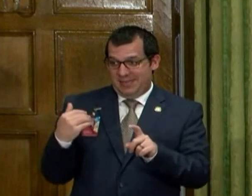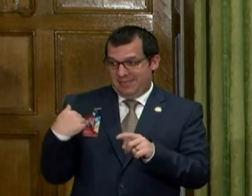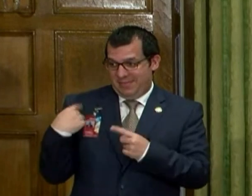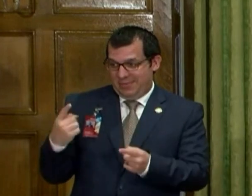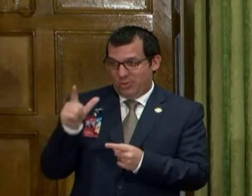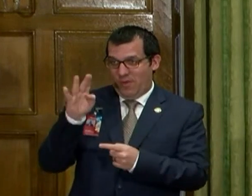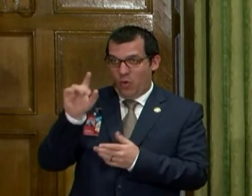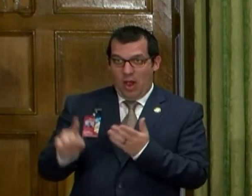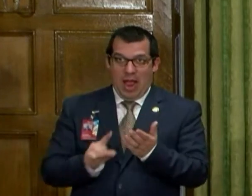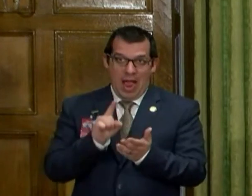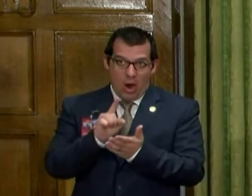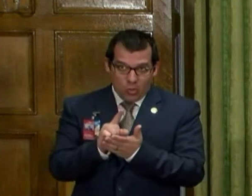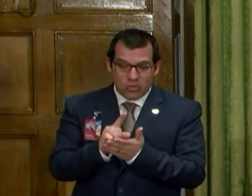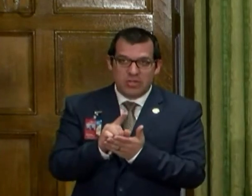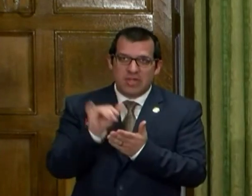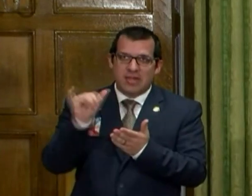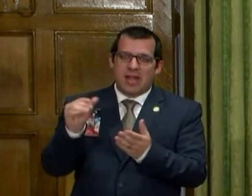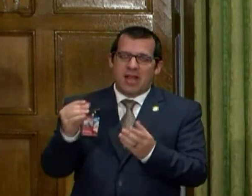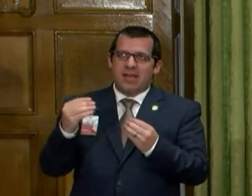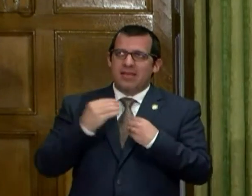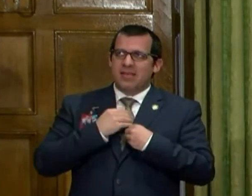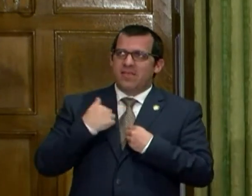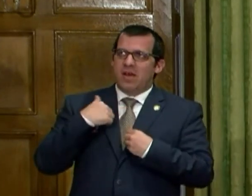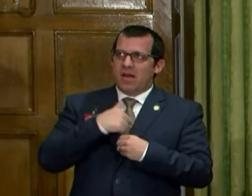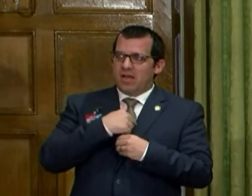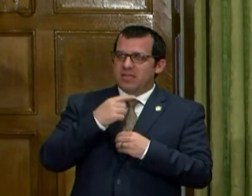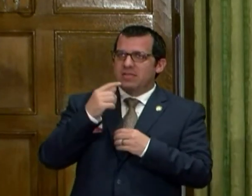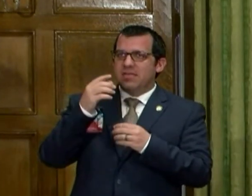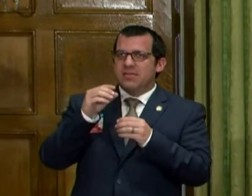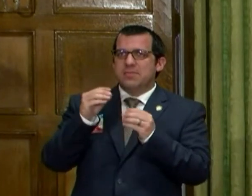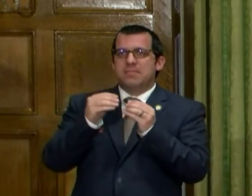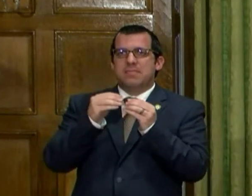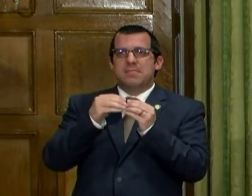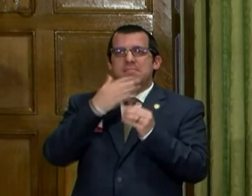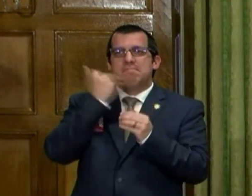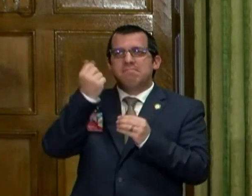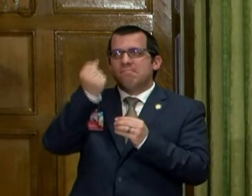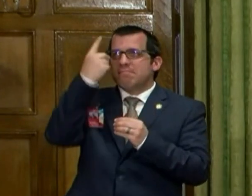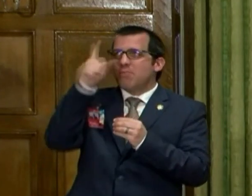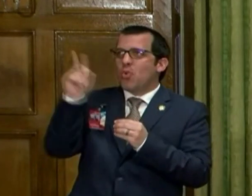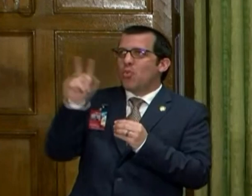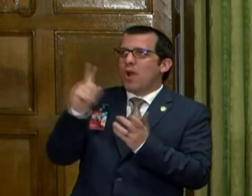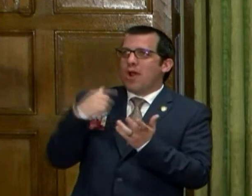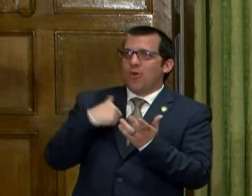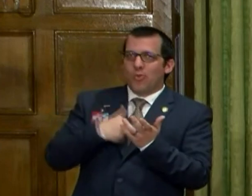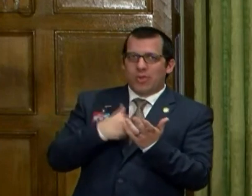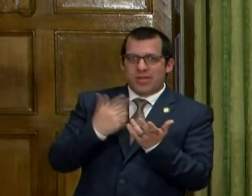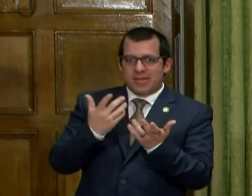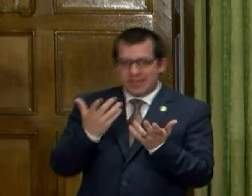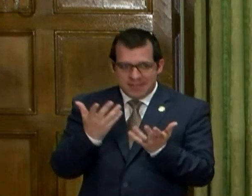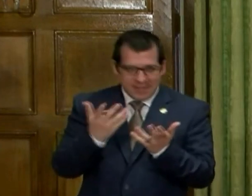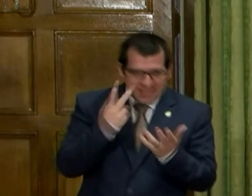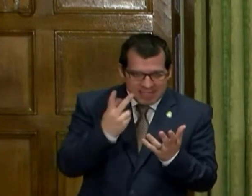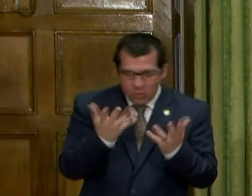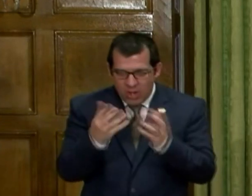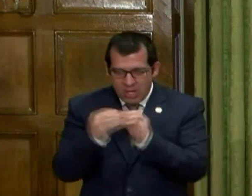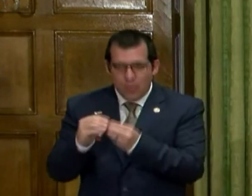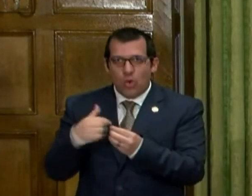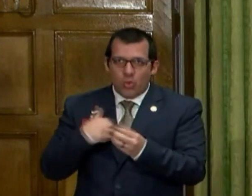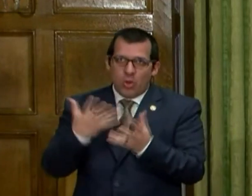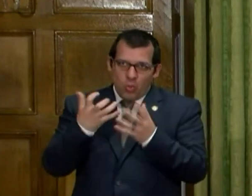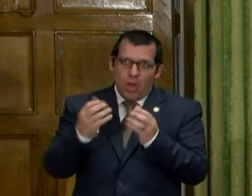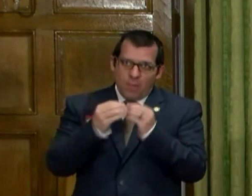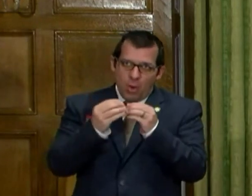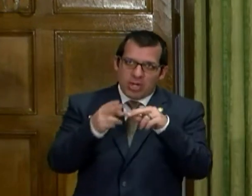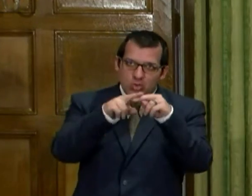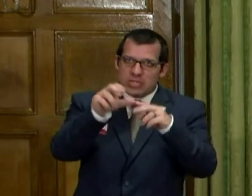24 hours, which gives us a significant understanding of where we are in the state, even though we'd always like to have more, and we'll